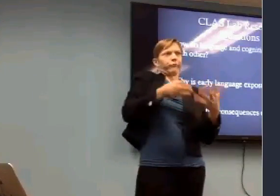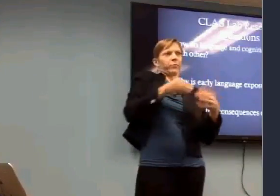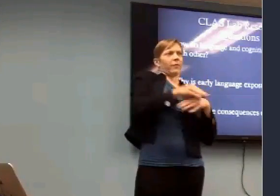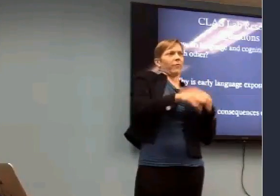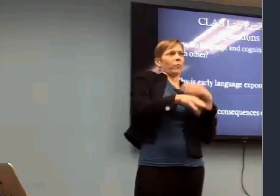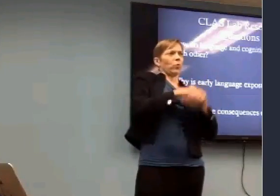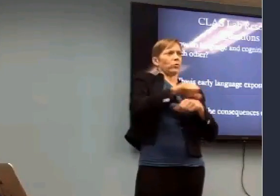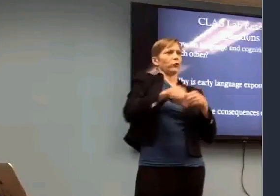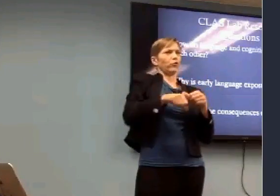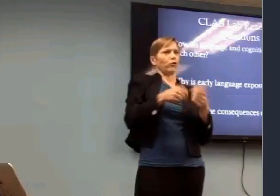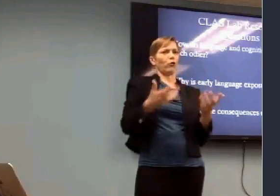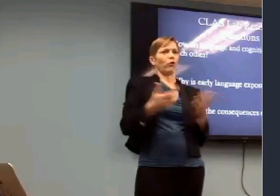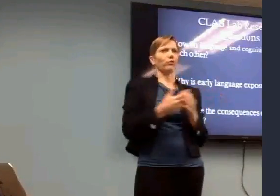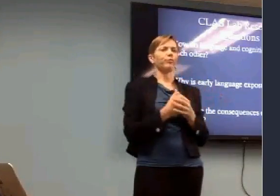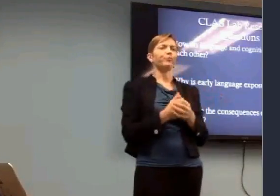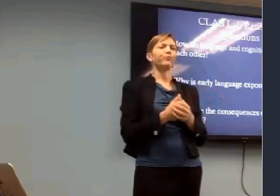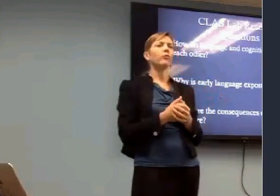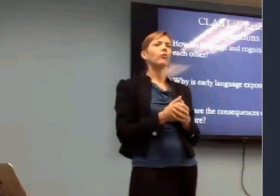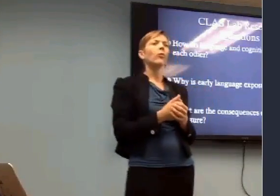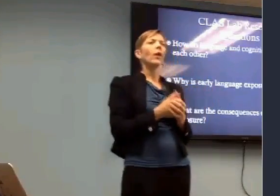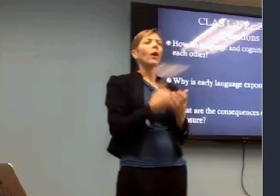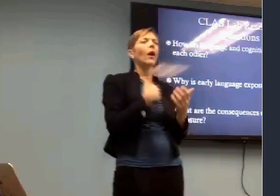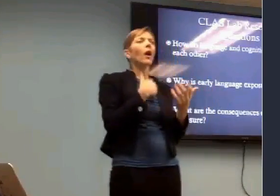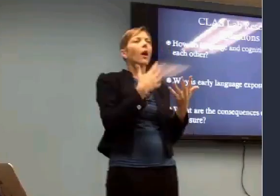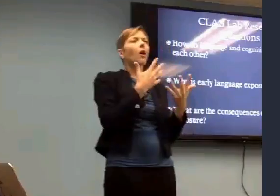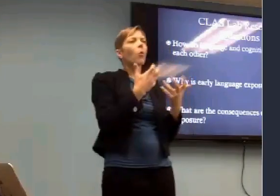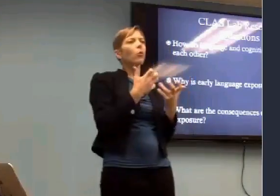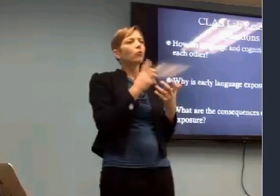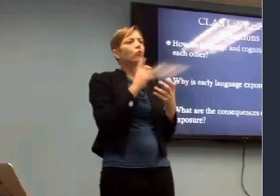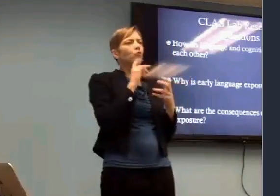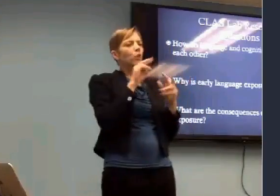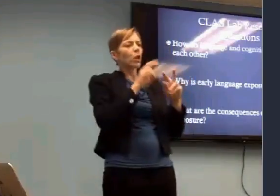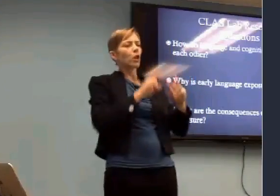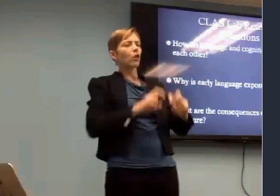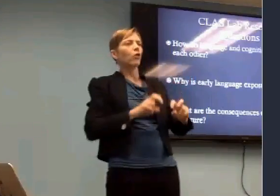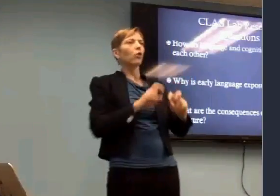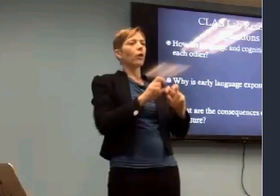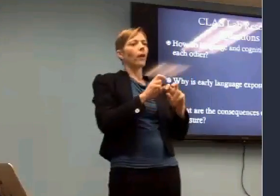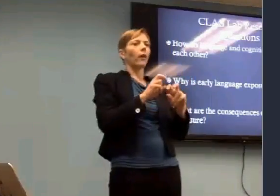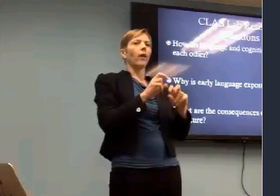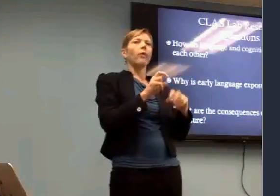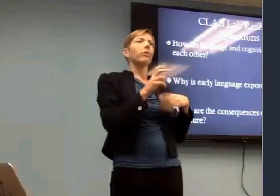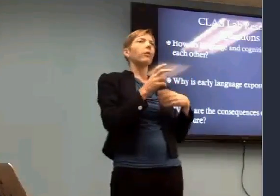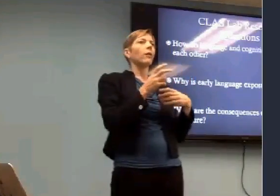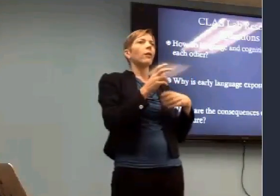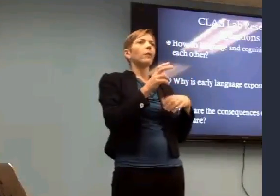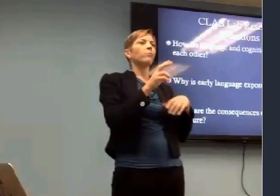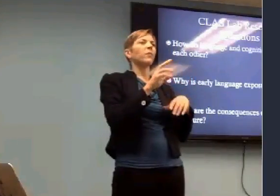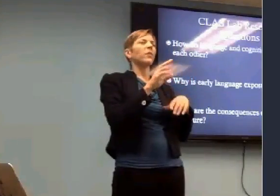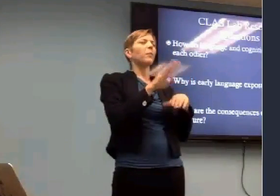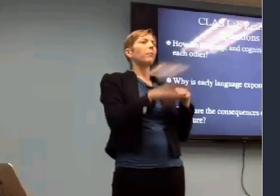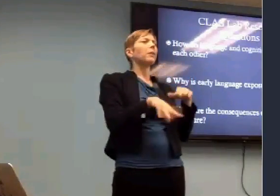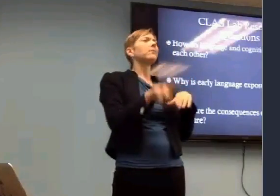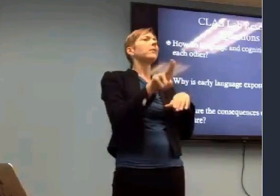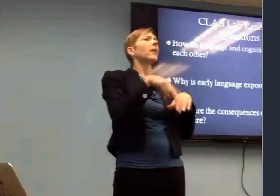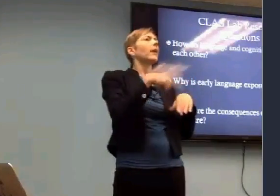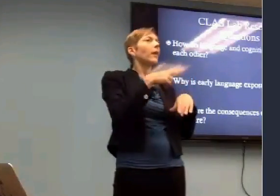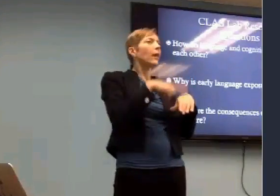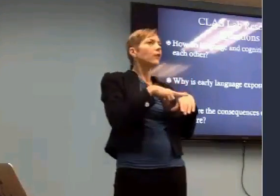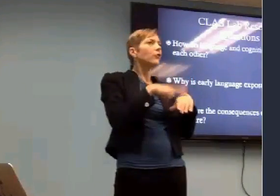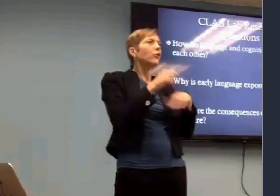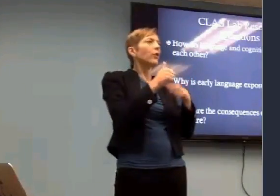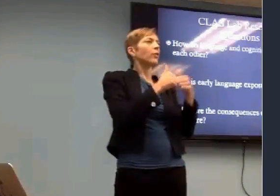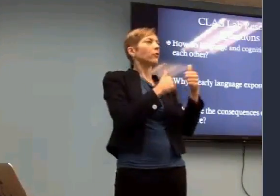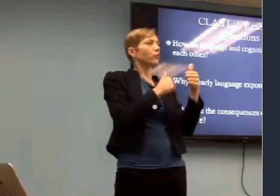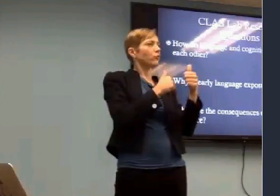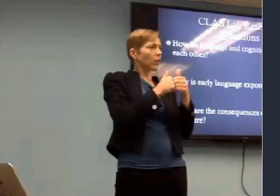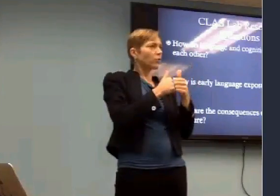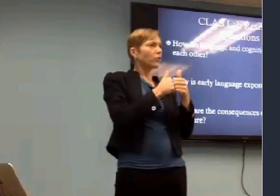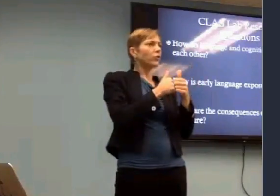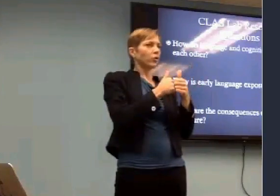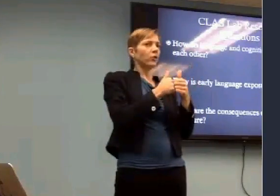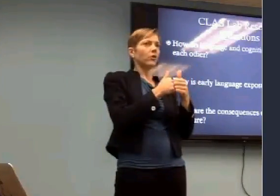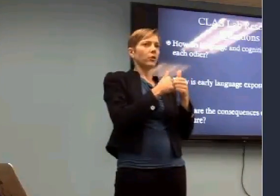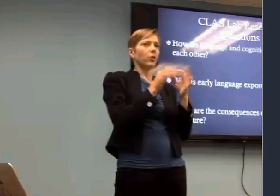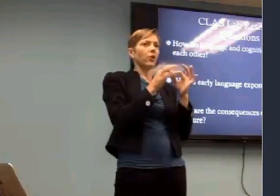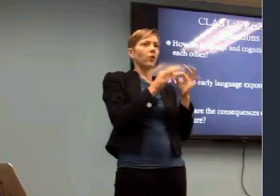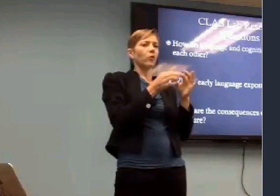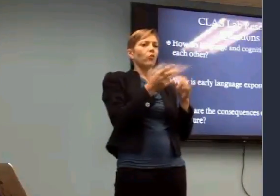and cognition interact and influence one another? I'm very interested in looking more closely at the basic nature,